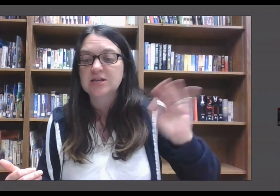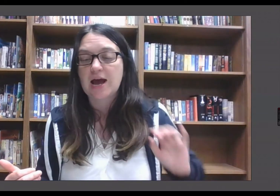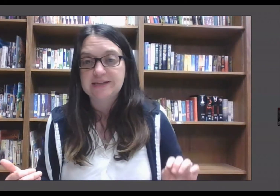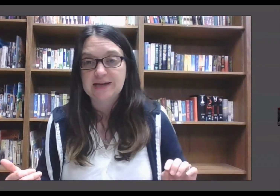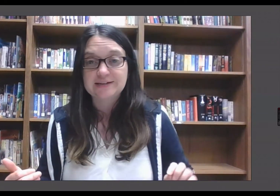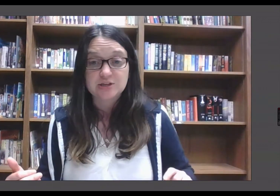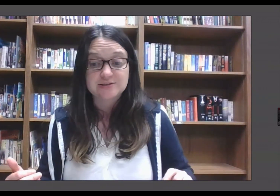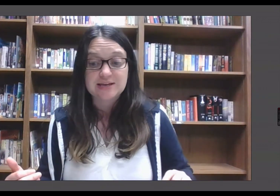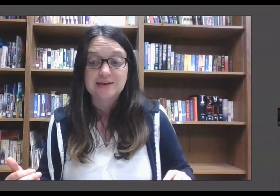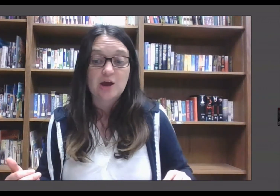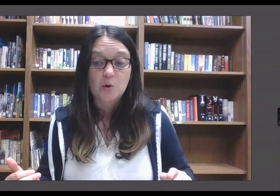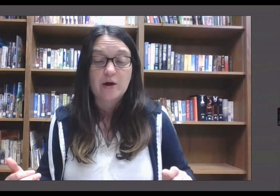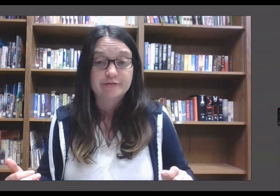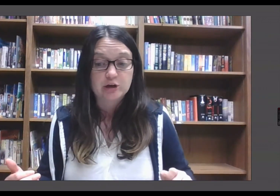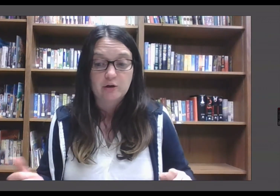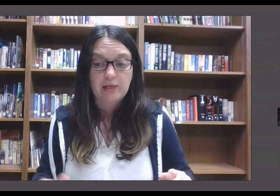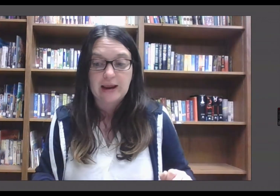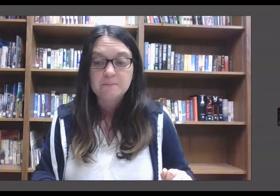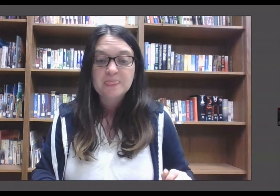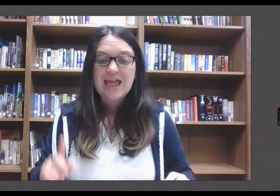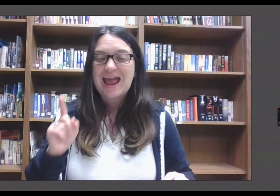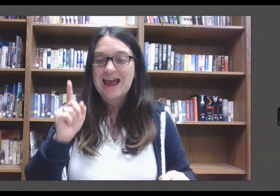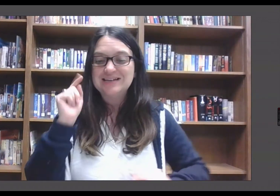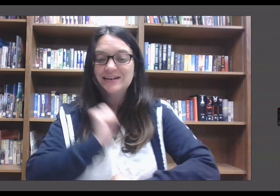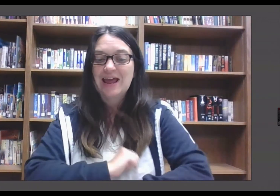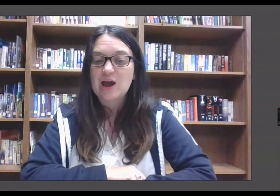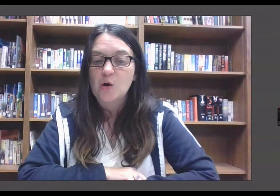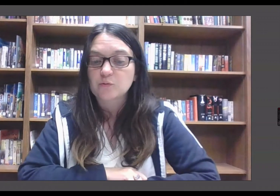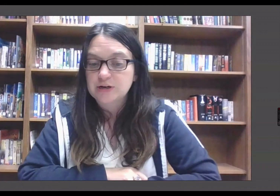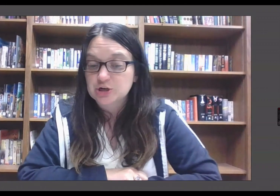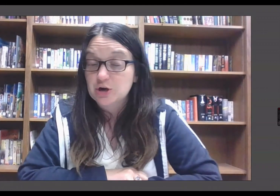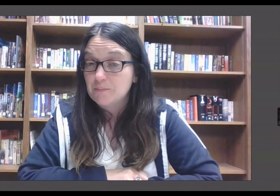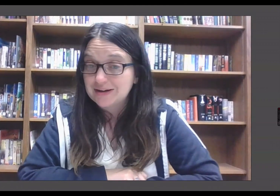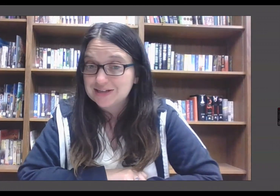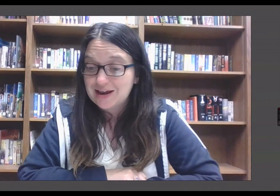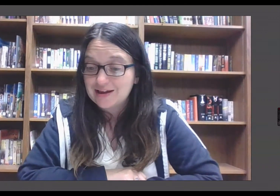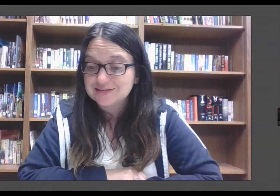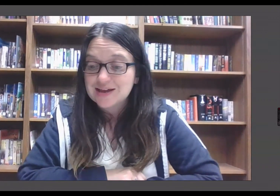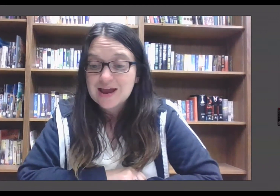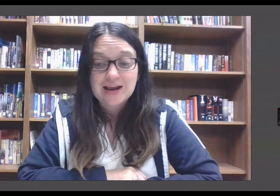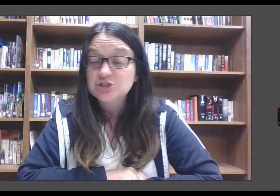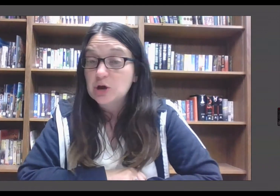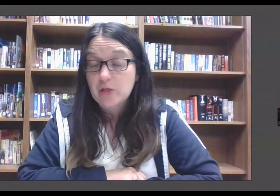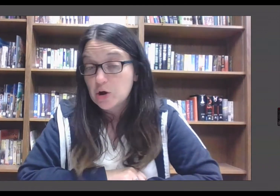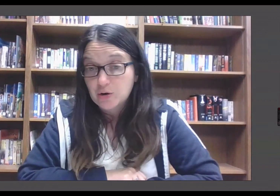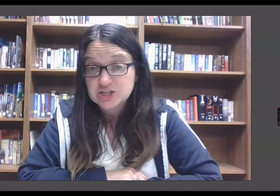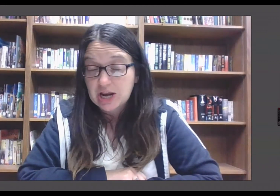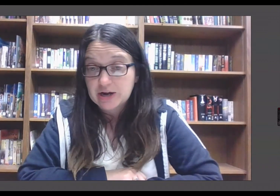the idea to the CEO of Frito-Lay, and now Richard Montanez is no longer a